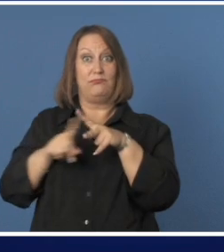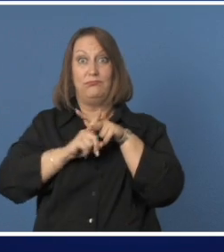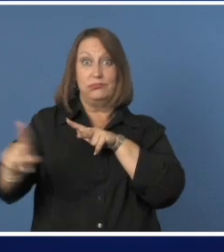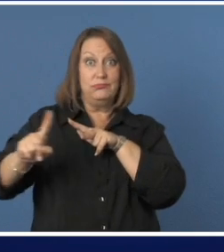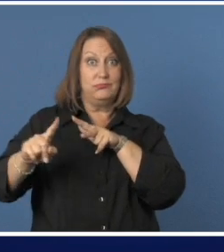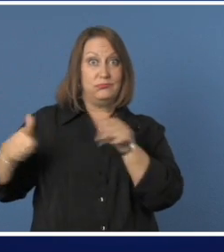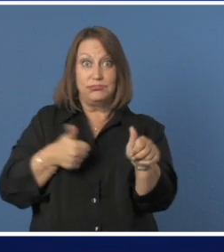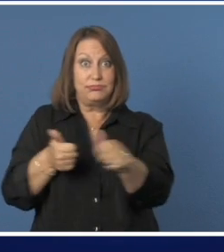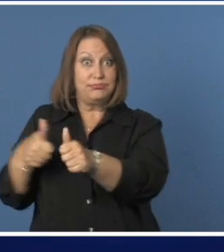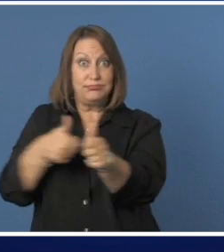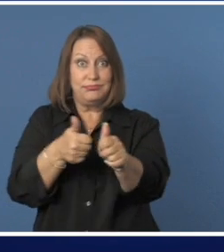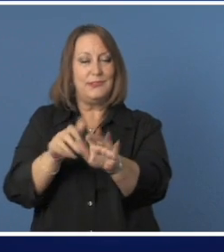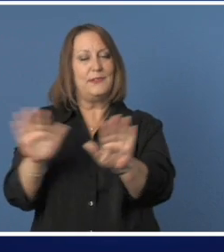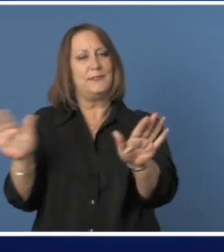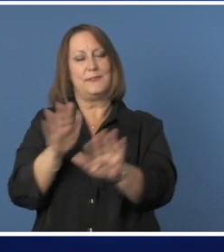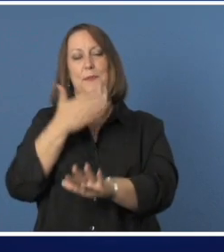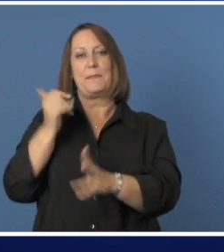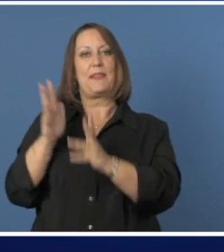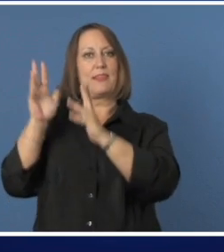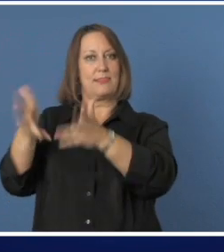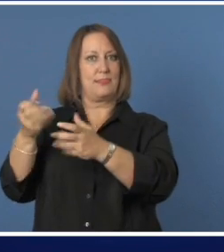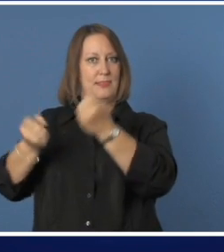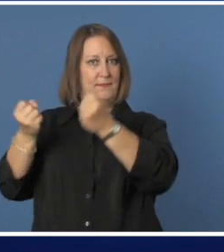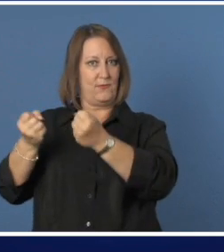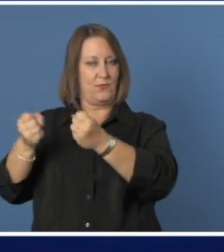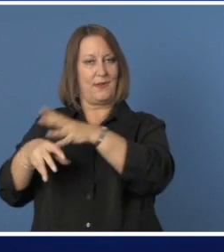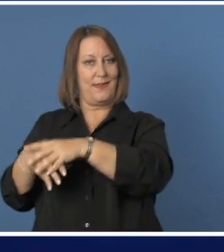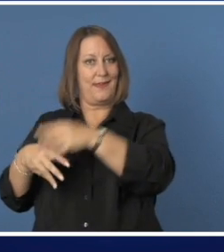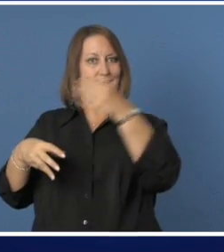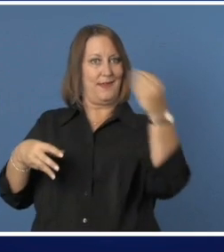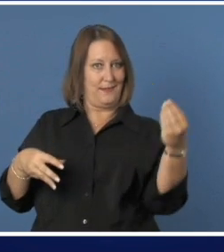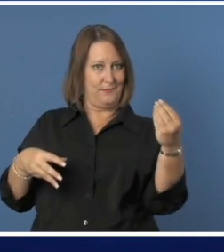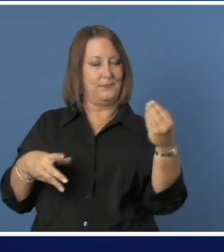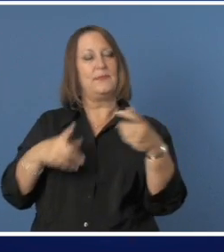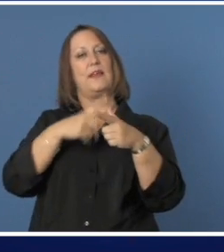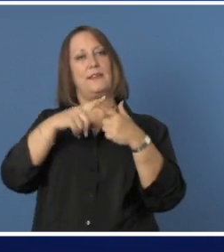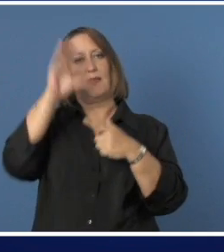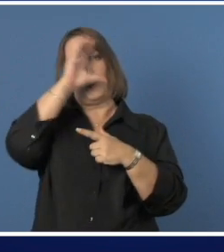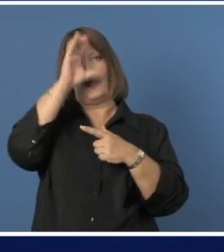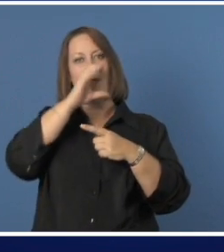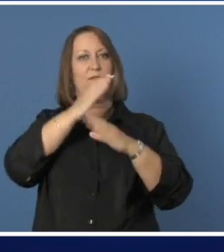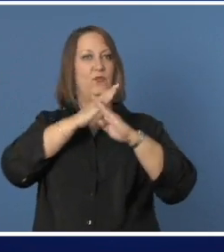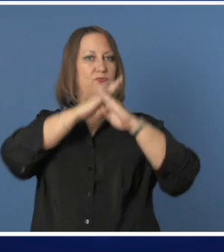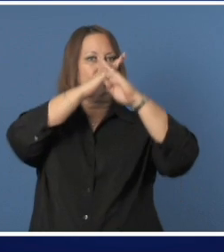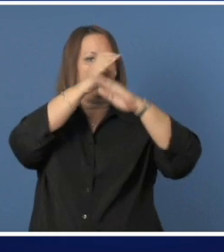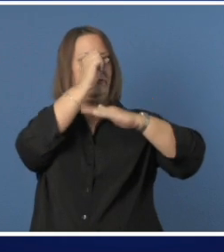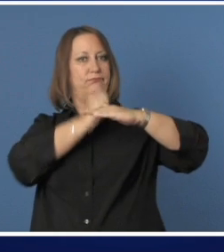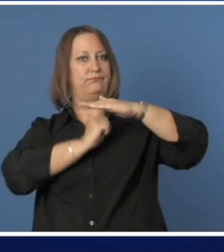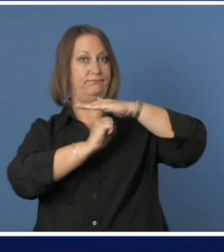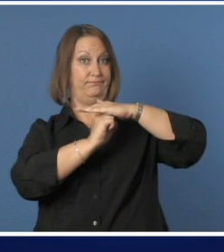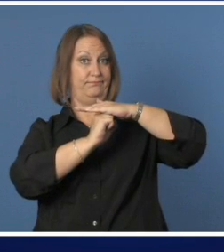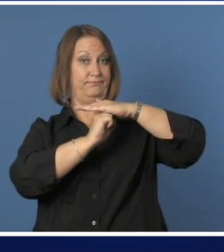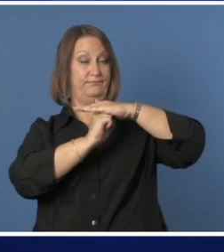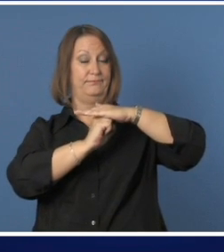instead leave the vehicle immediately for safe shelter